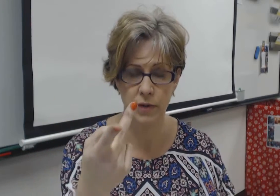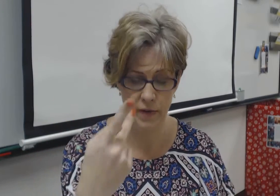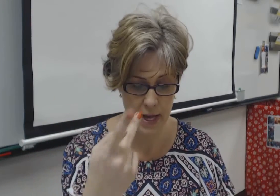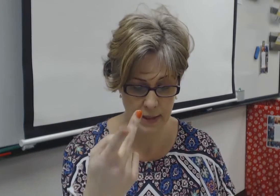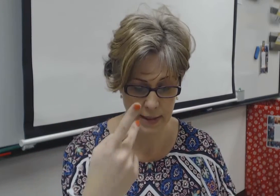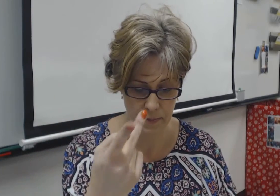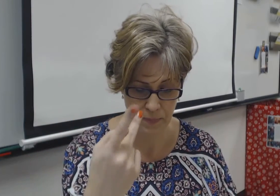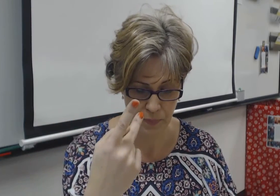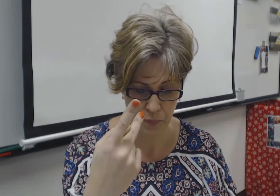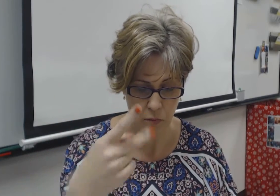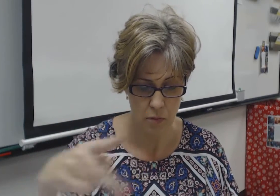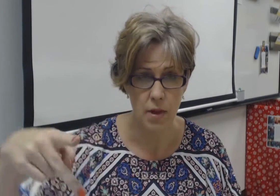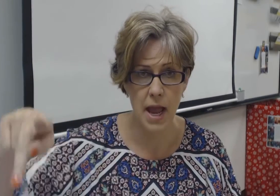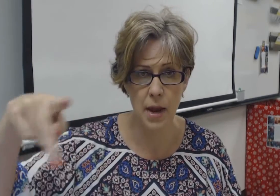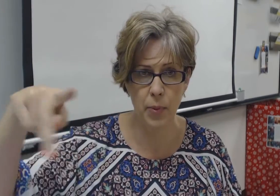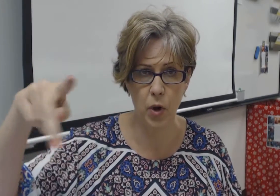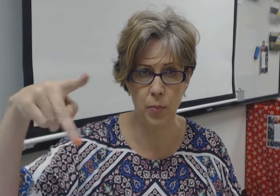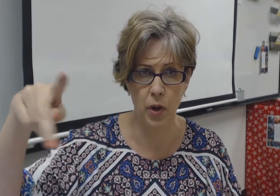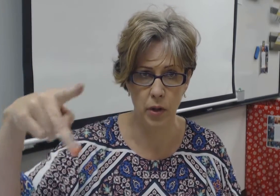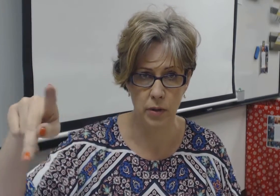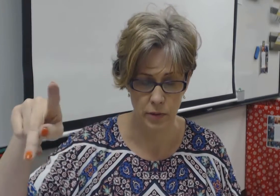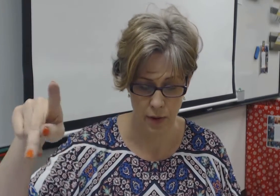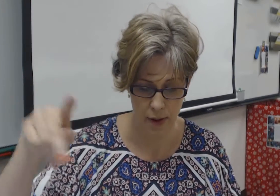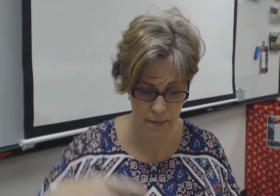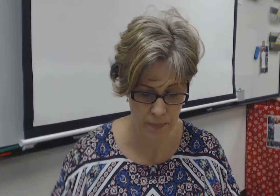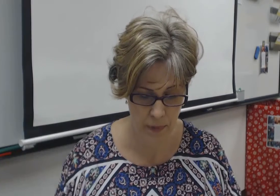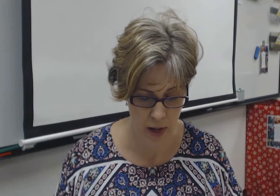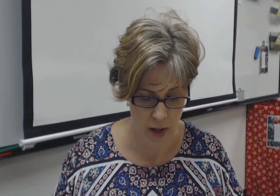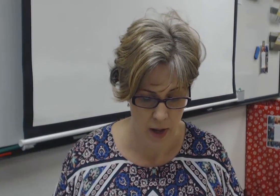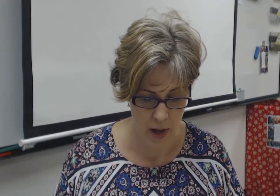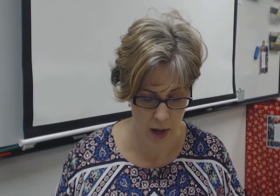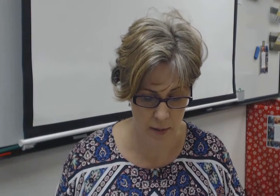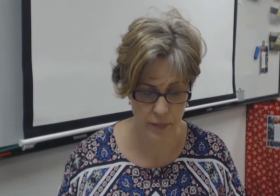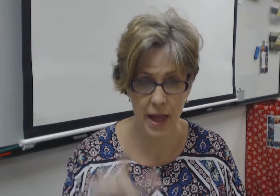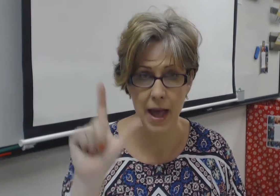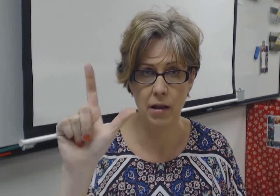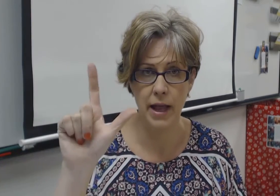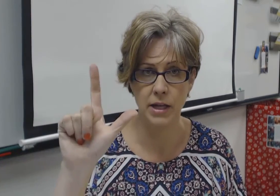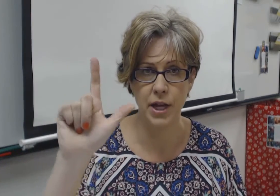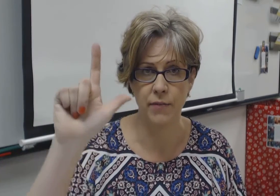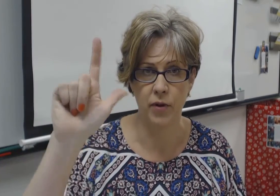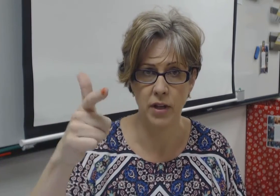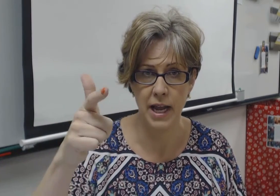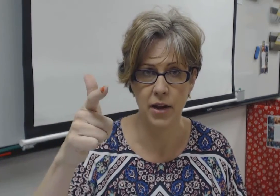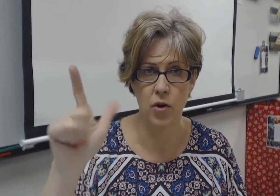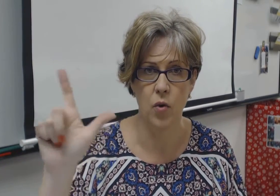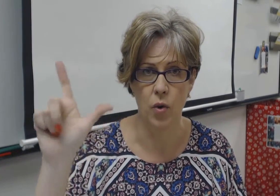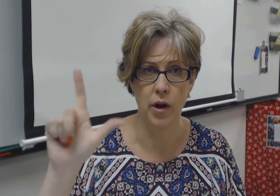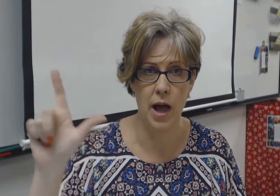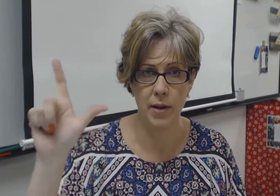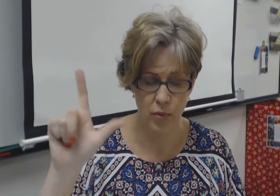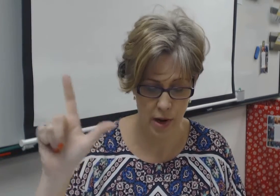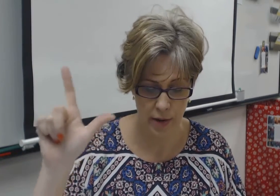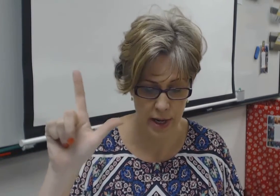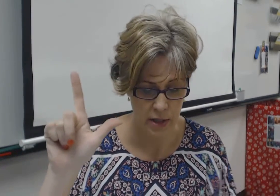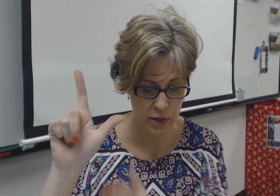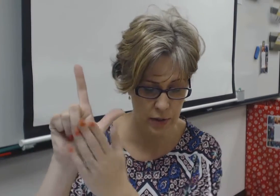of us, and purple. Okay. The L hand shape for later or library. So